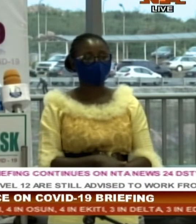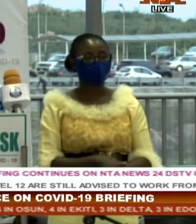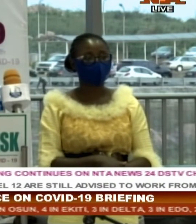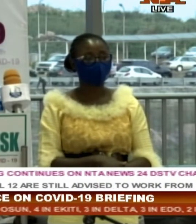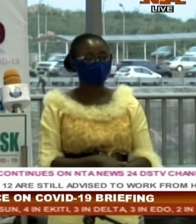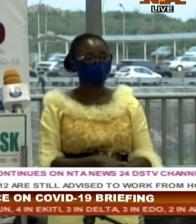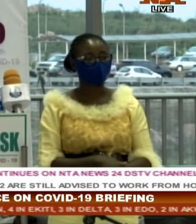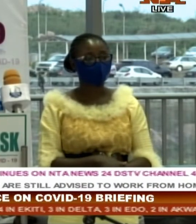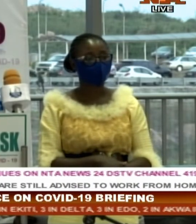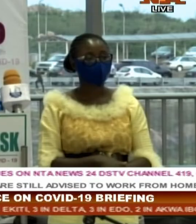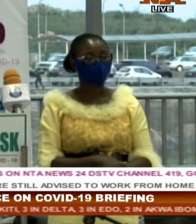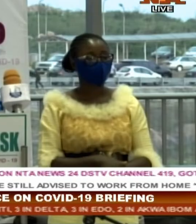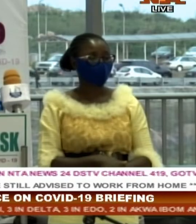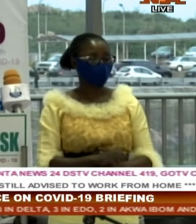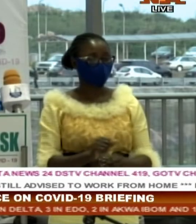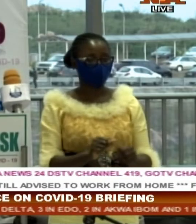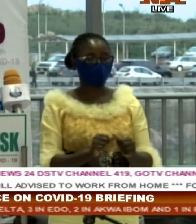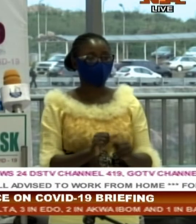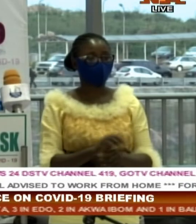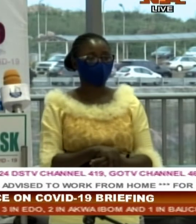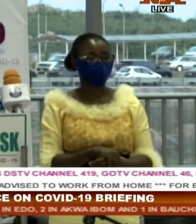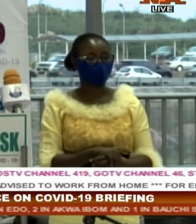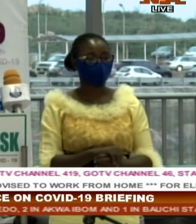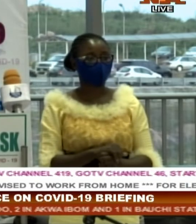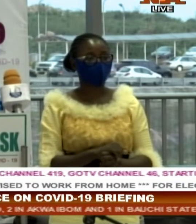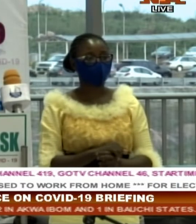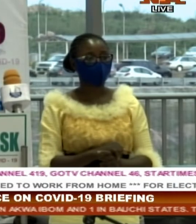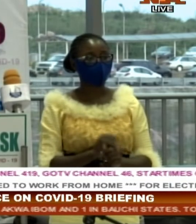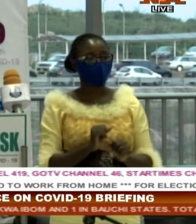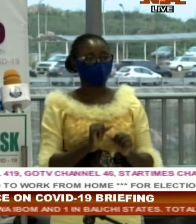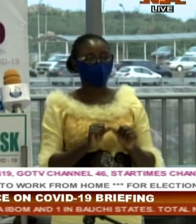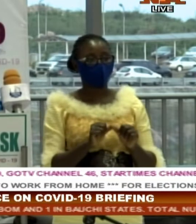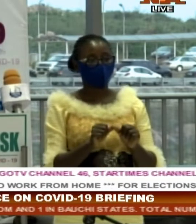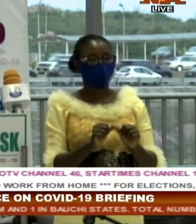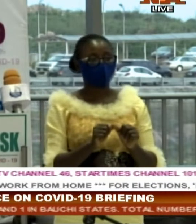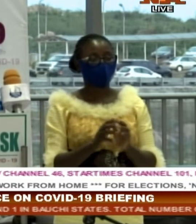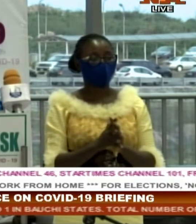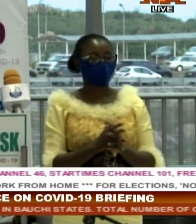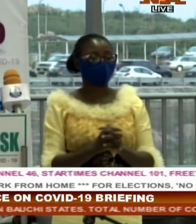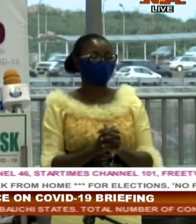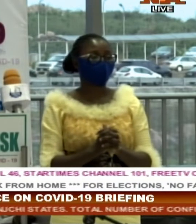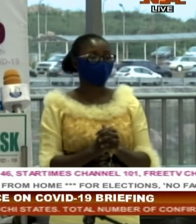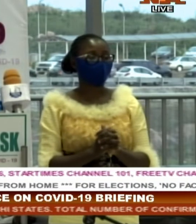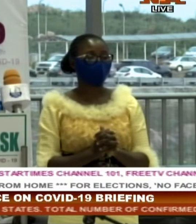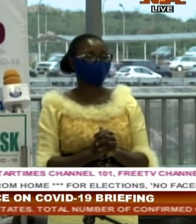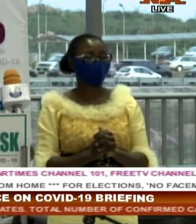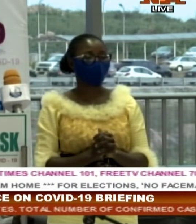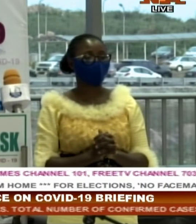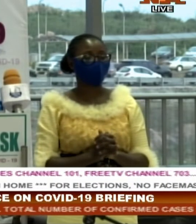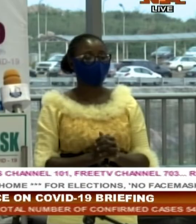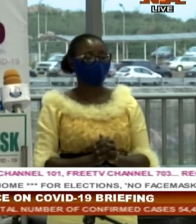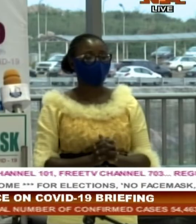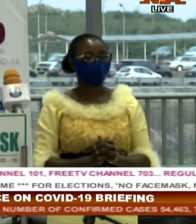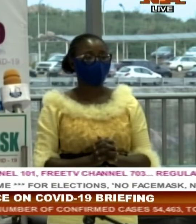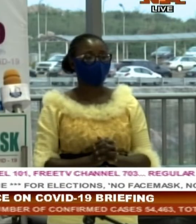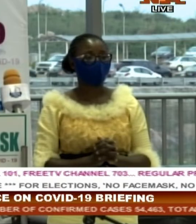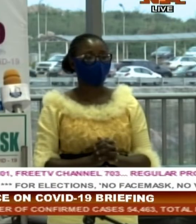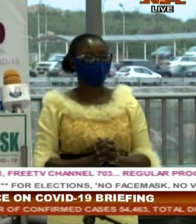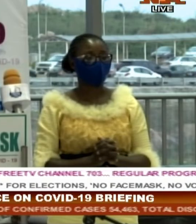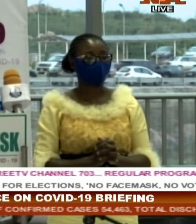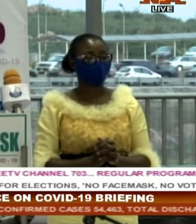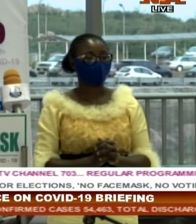yi kwal. To amma ba shine magana ba, ba diplomasiya ba ne wannan. Wannan mu'amala ce da ta shahi